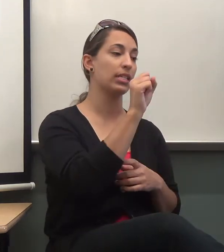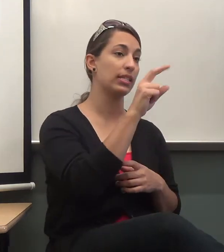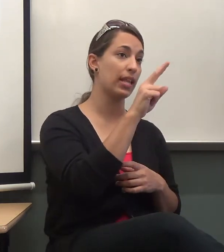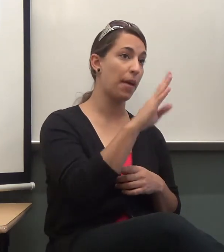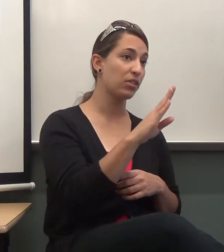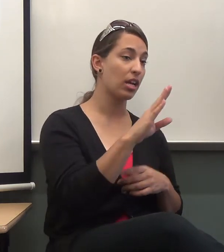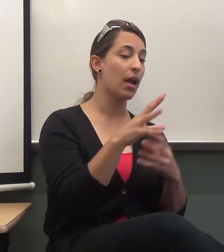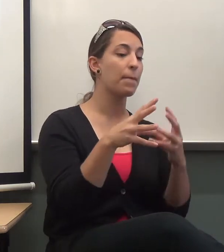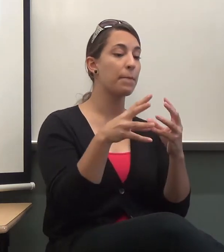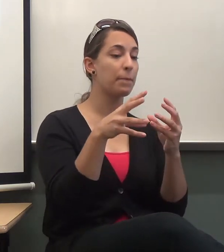idea.